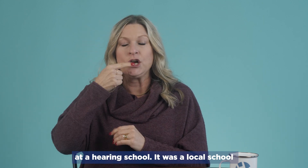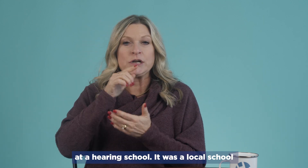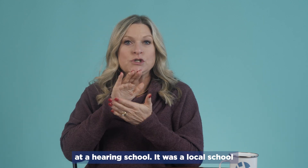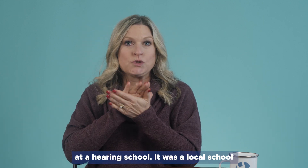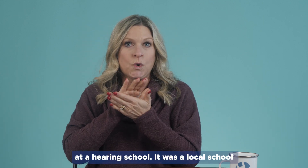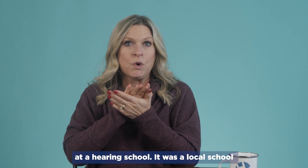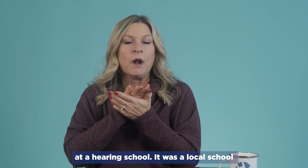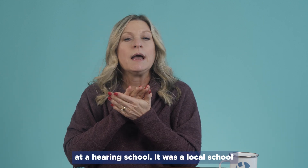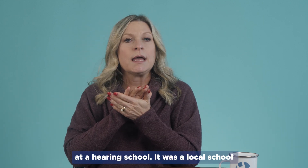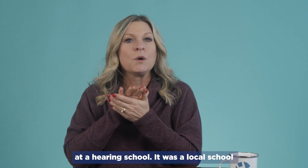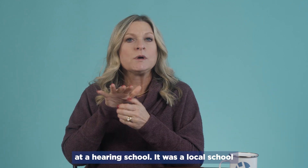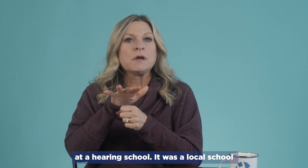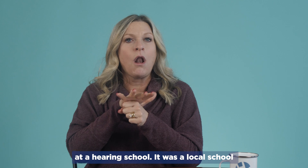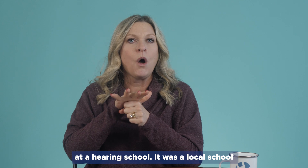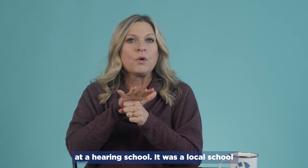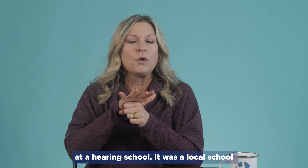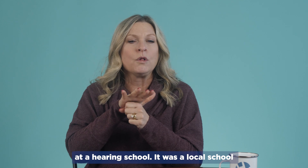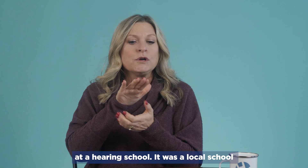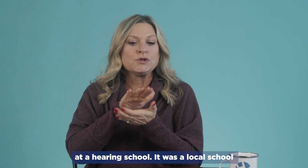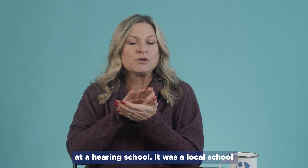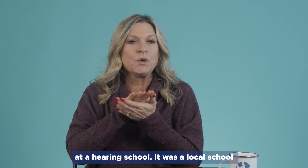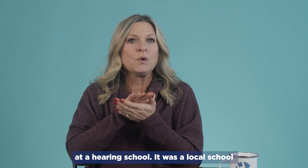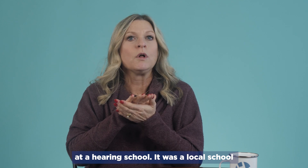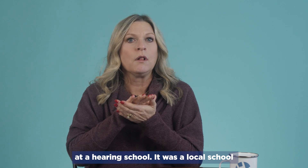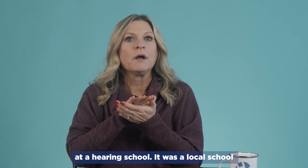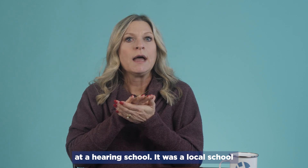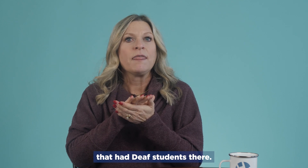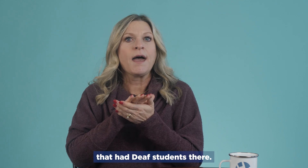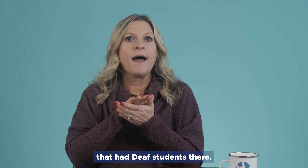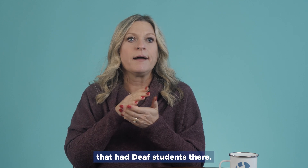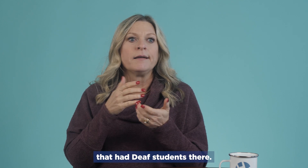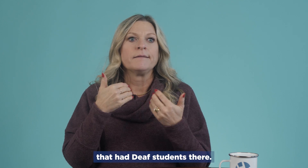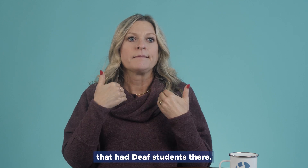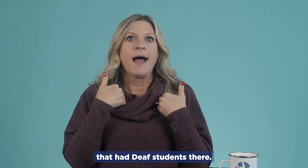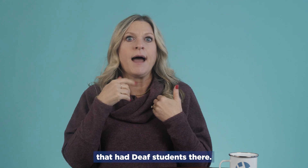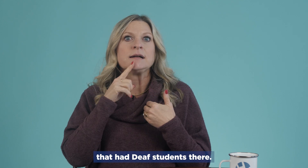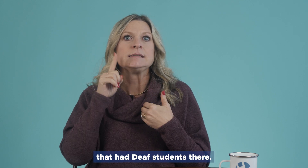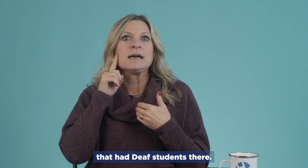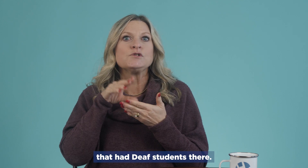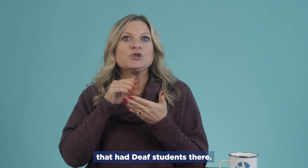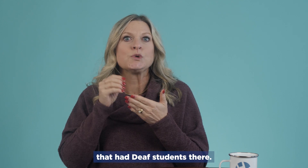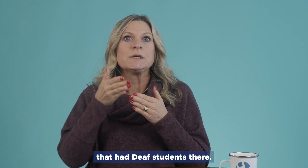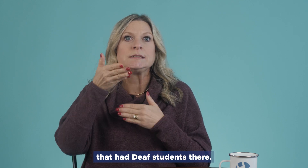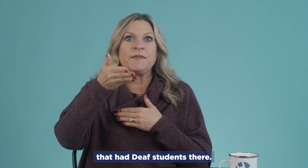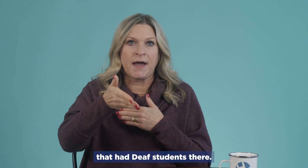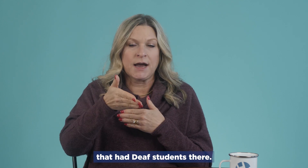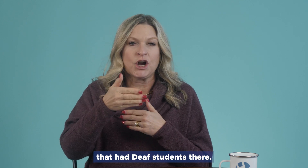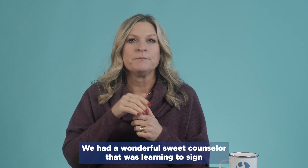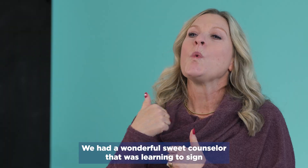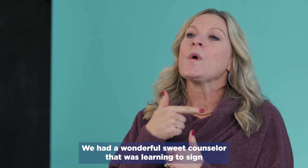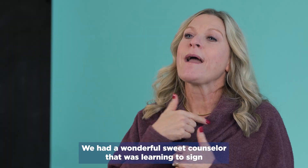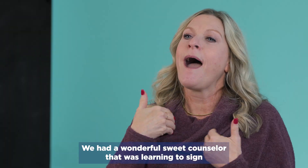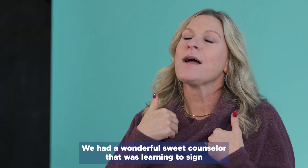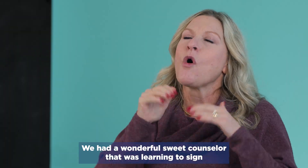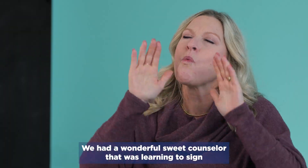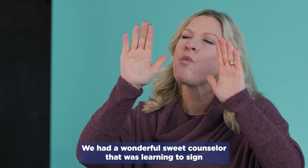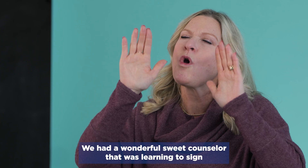hearing school. It was a local school that had deaf students there. We had a